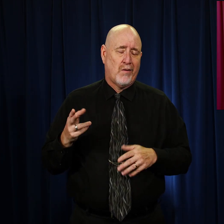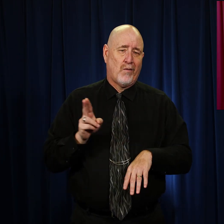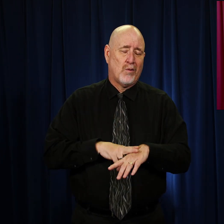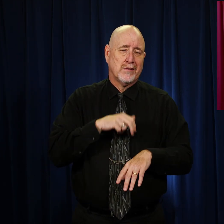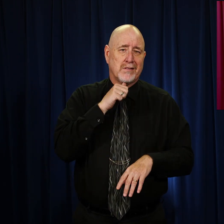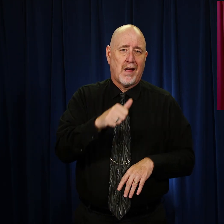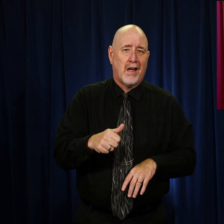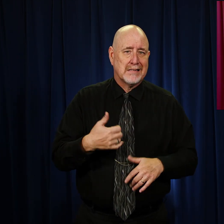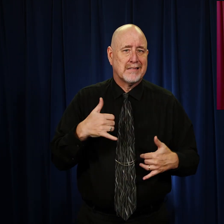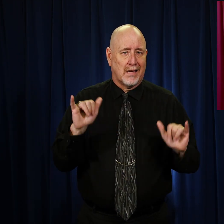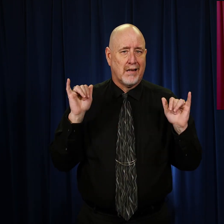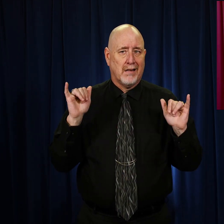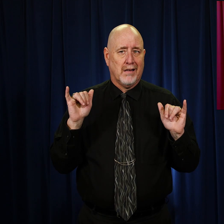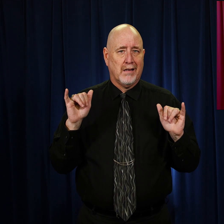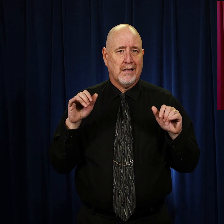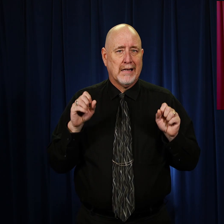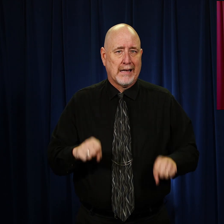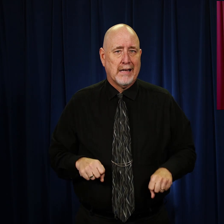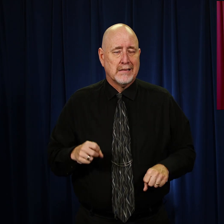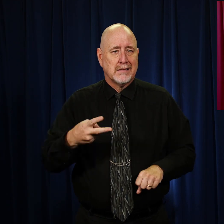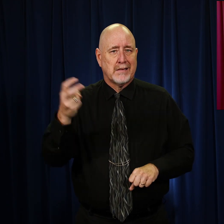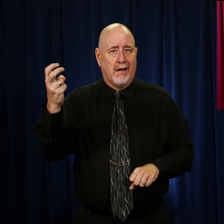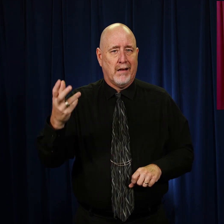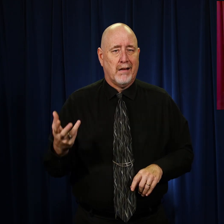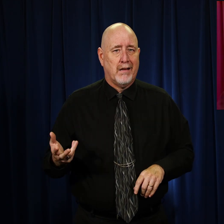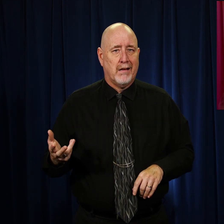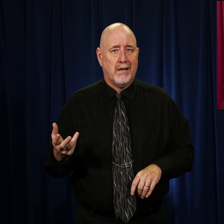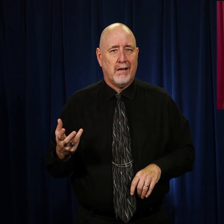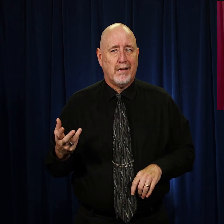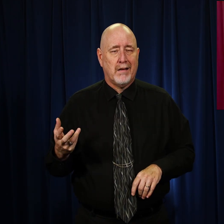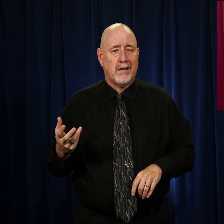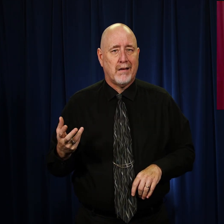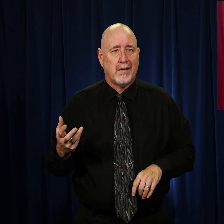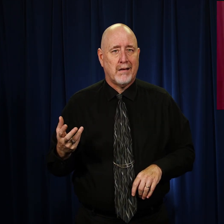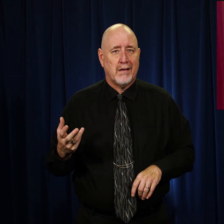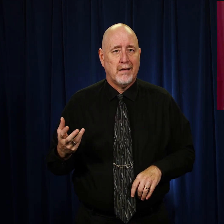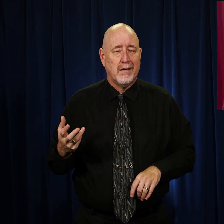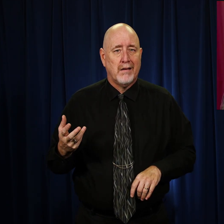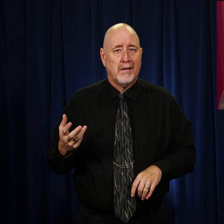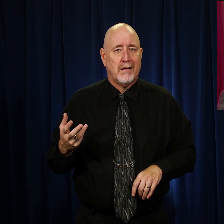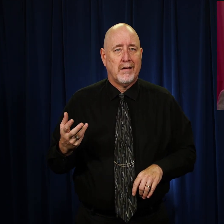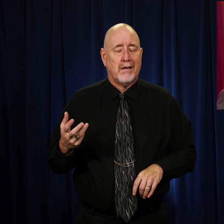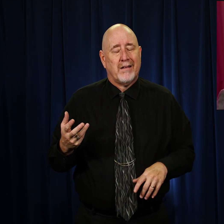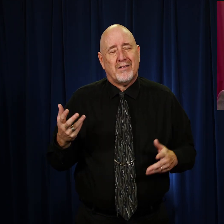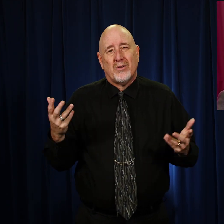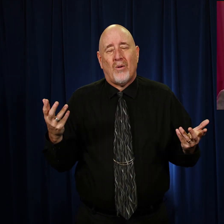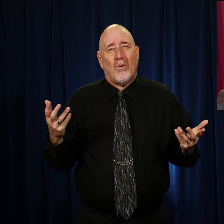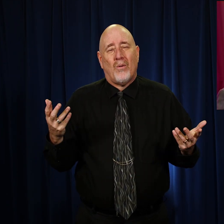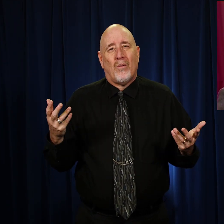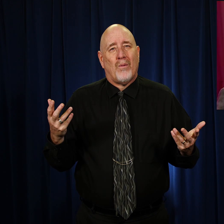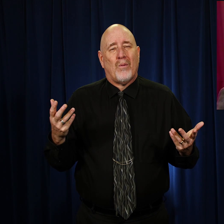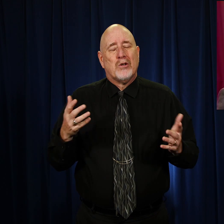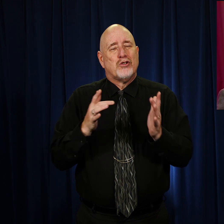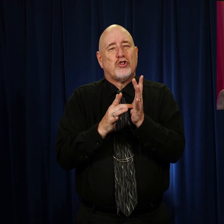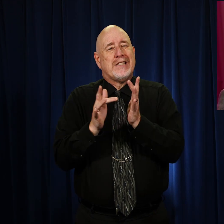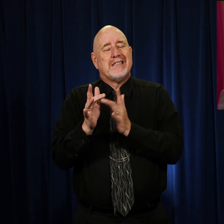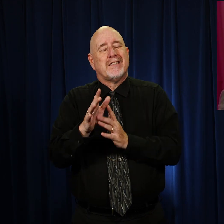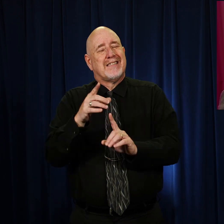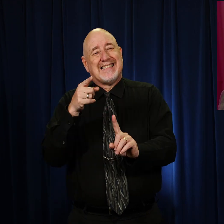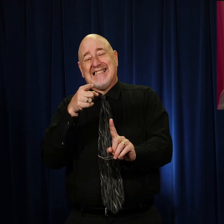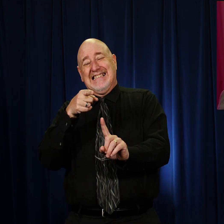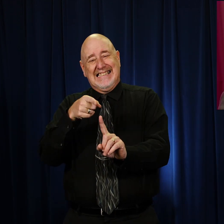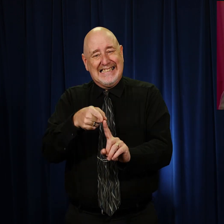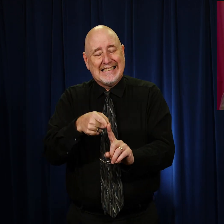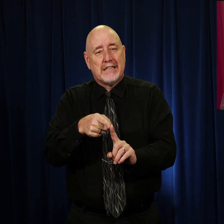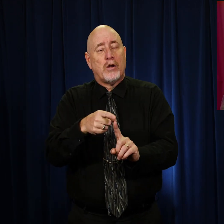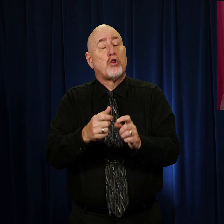course it wouldn't. They would still have the capability of stealing from someone. And so Jesus is talking about